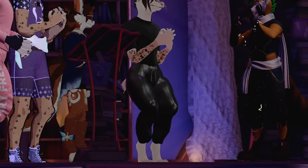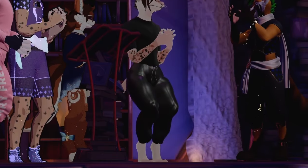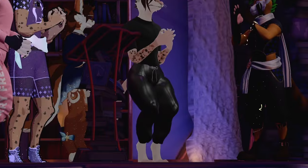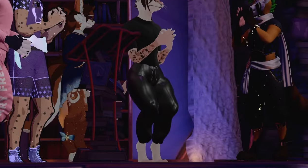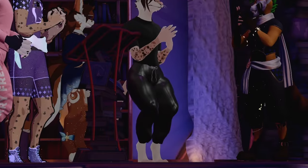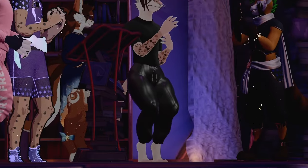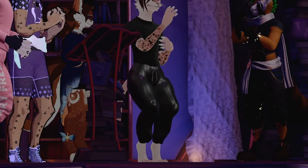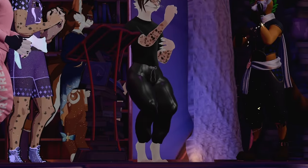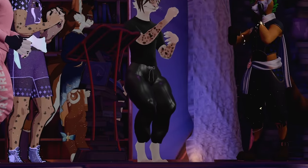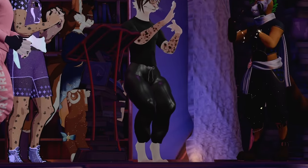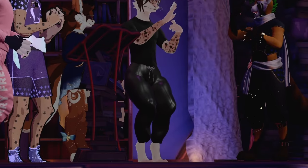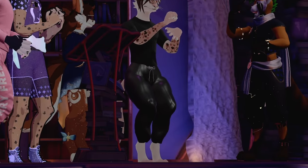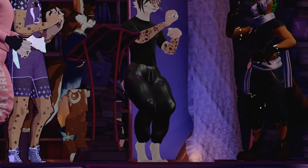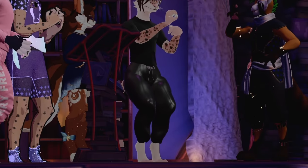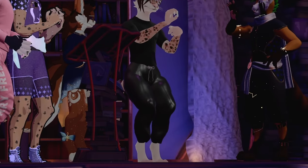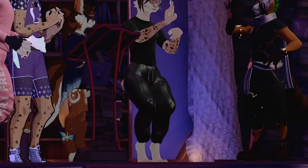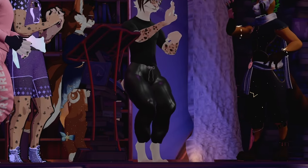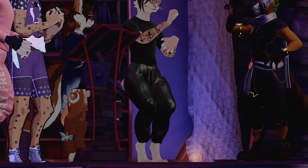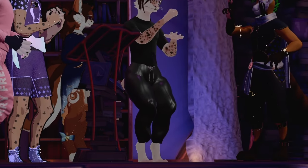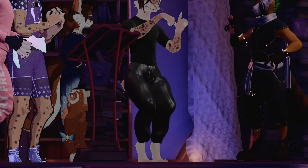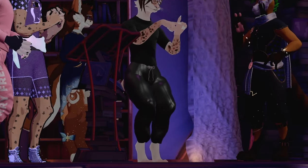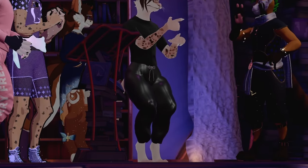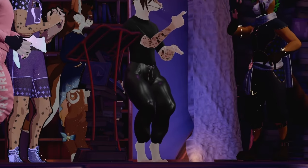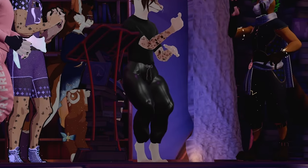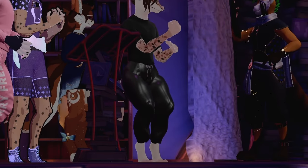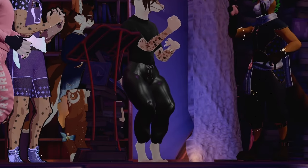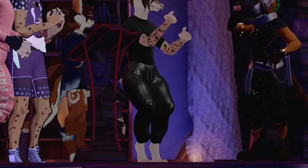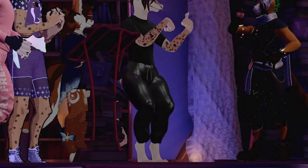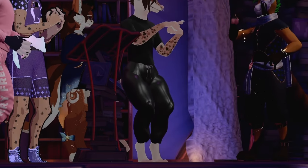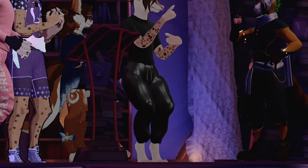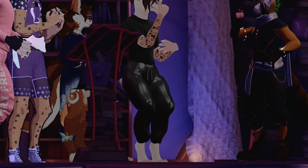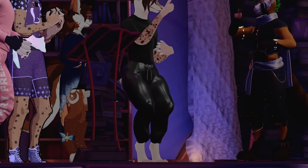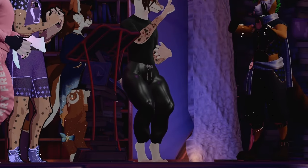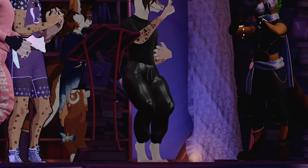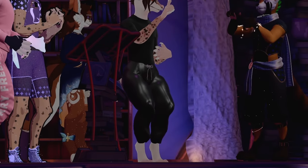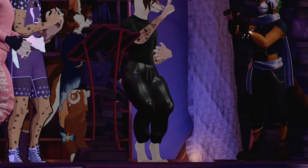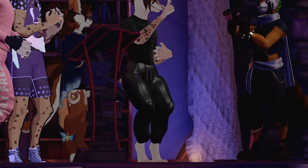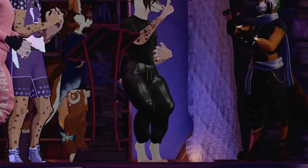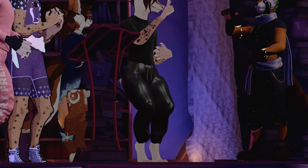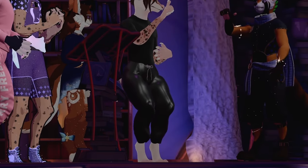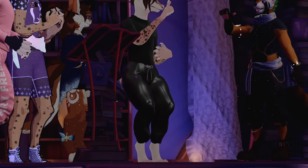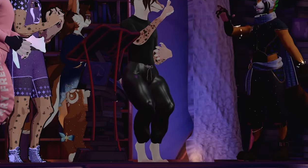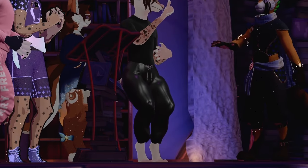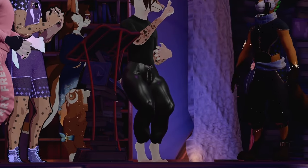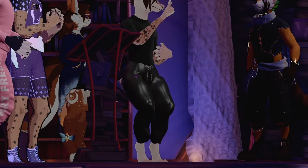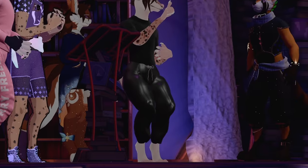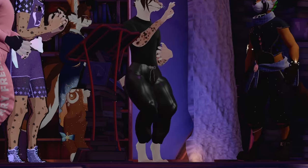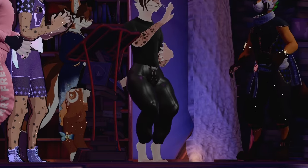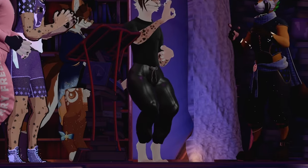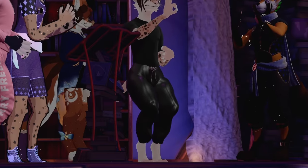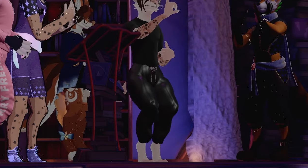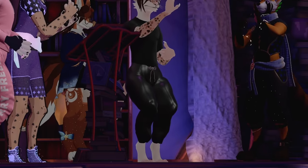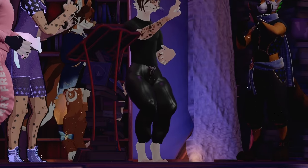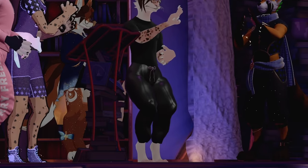Oberon asked for the sign for Sona.